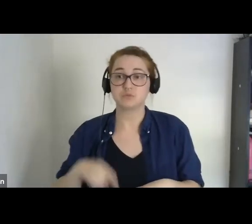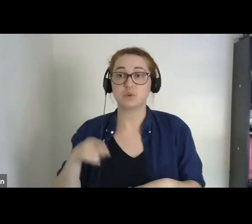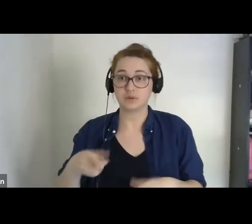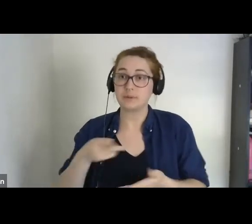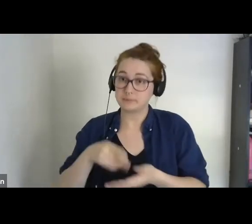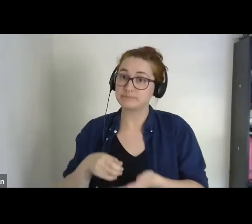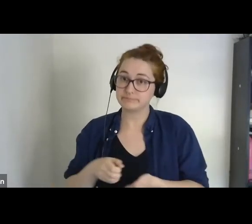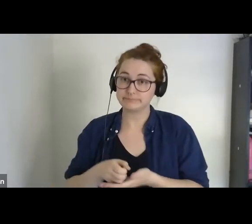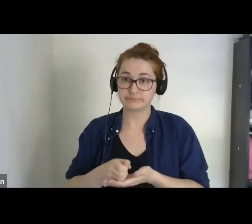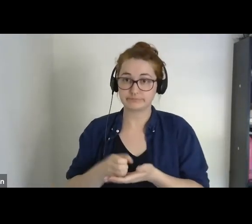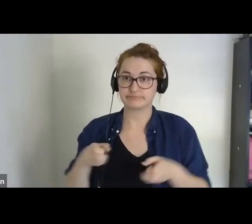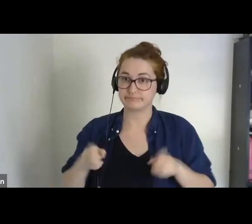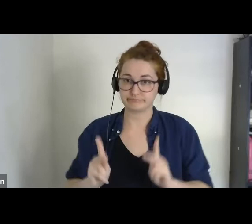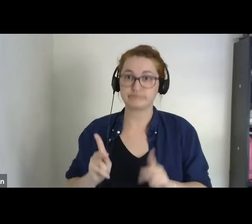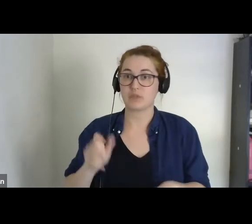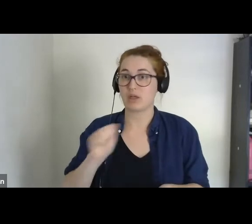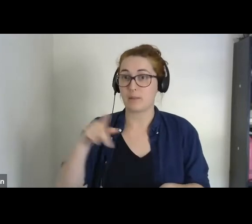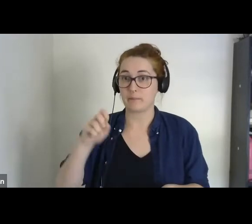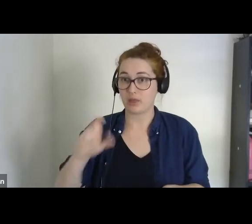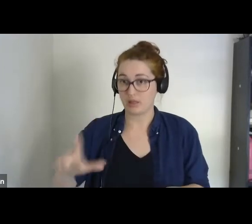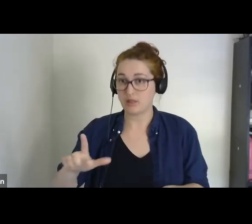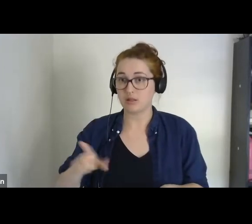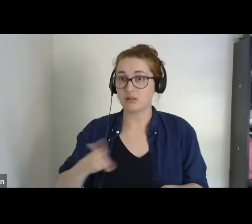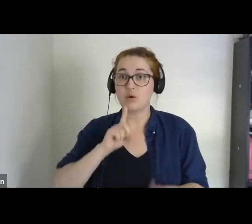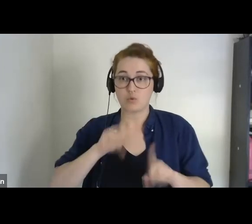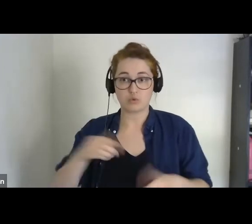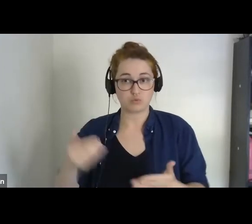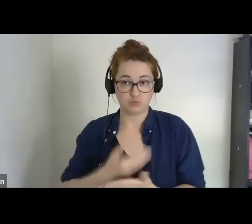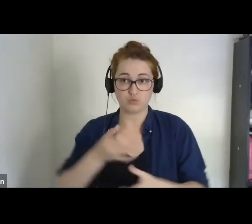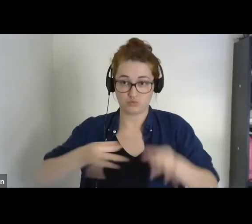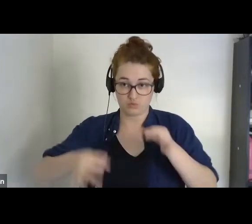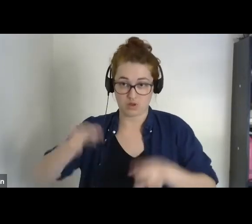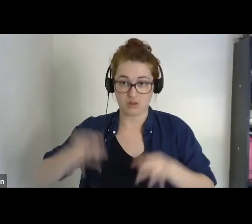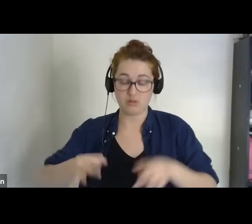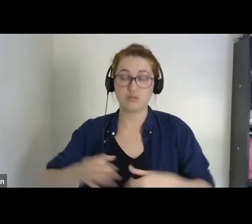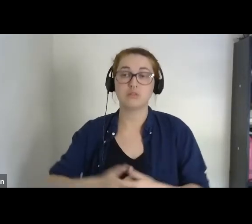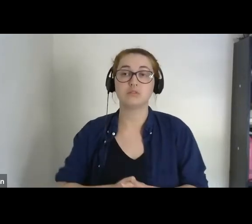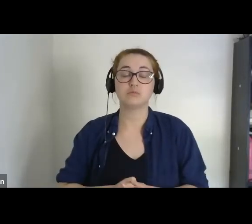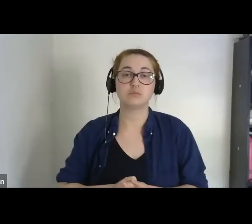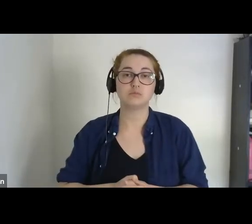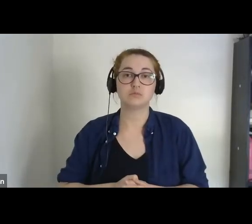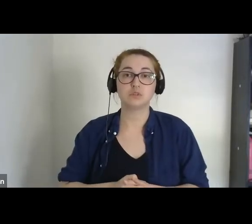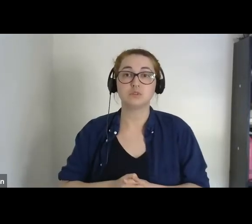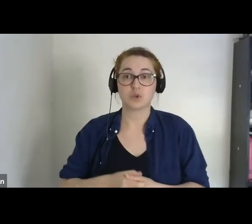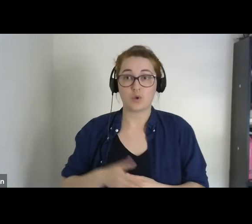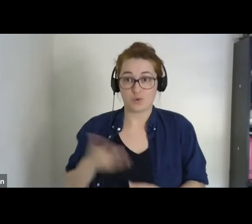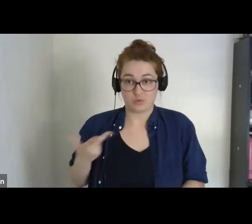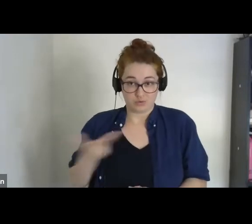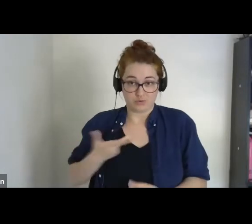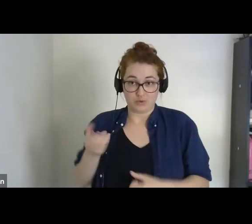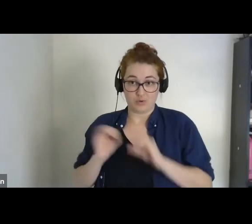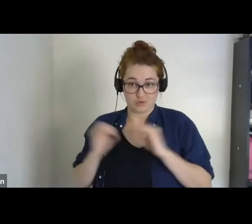a new trial. The court adopted a lot of the coalition's arguments